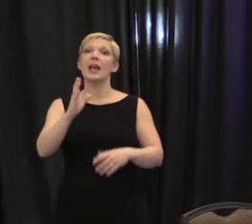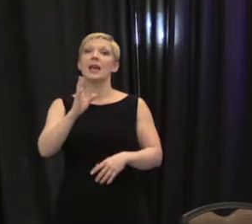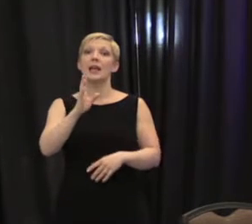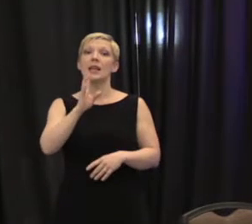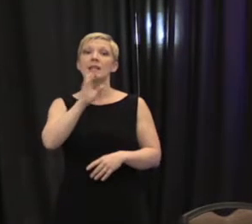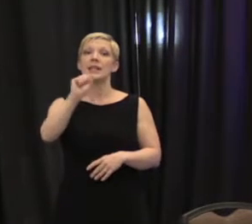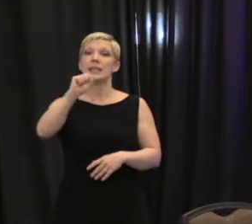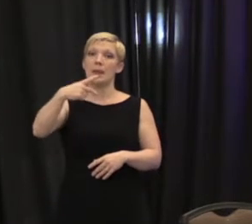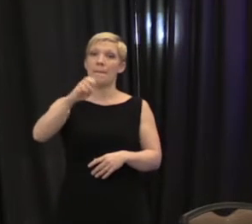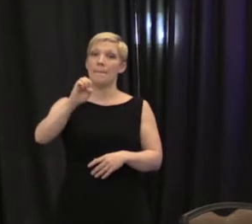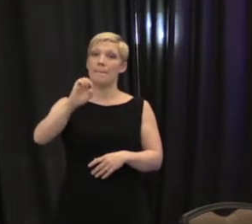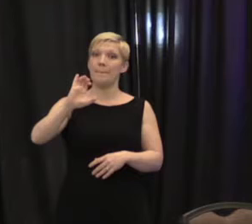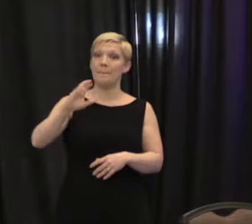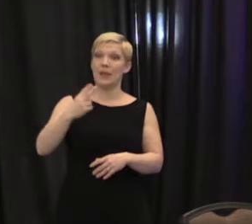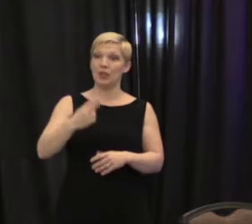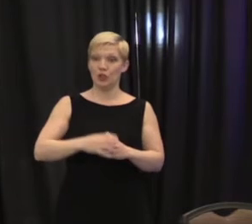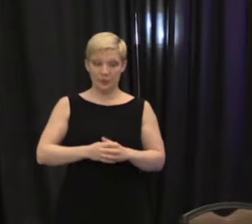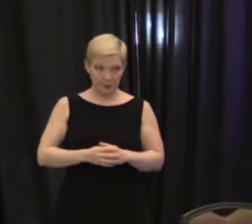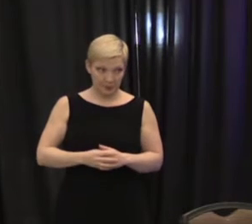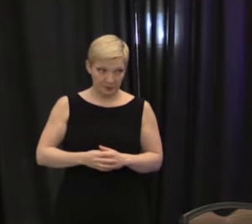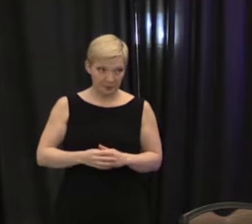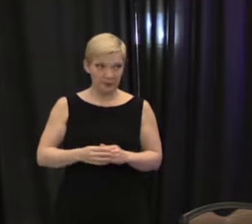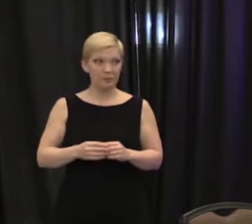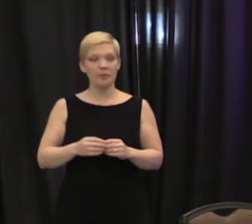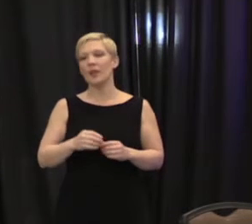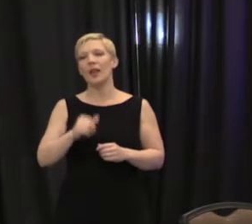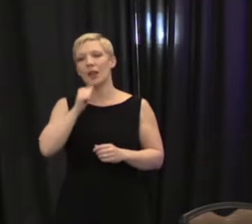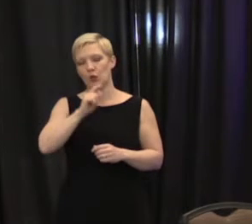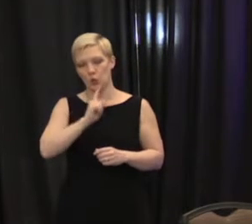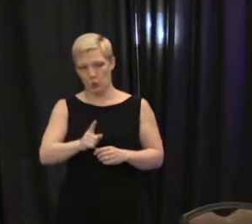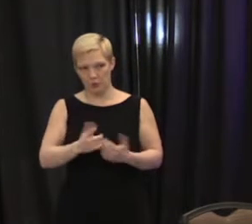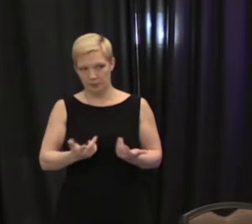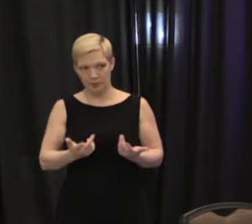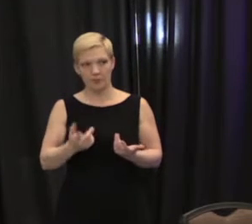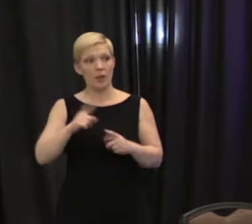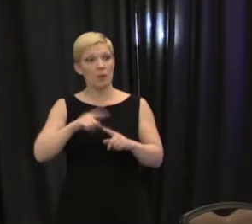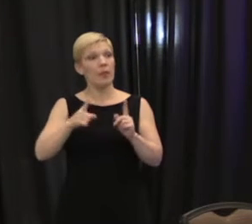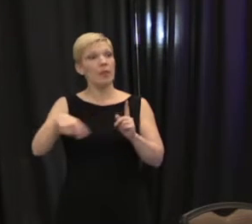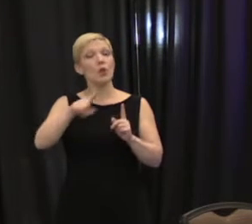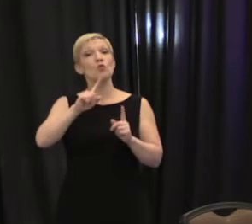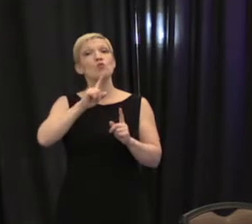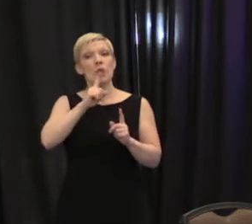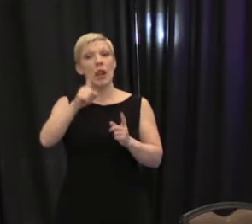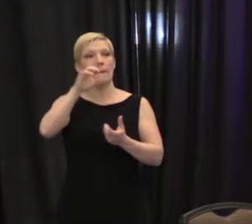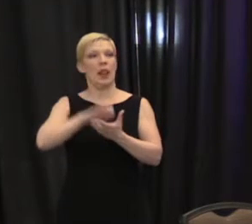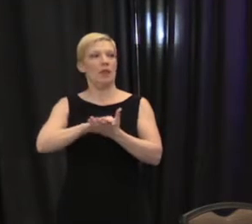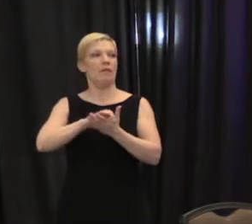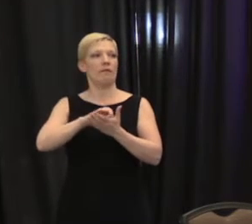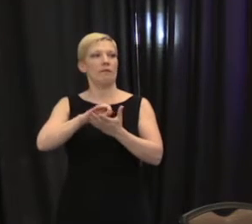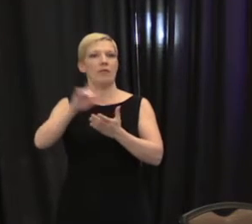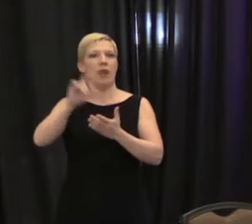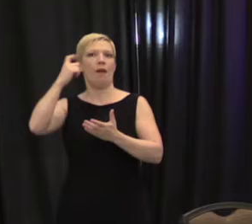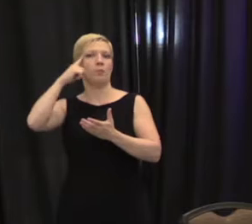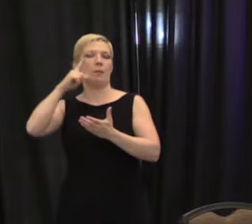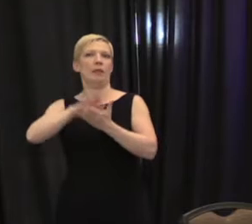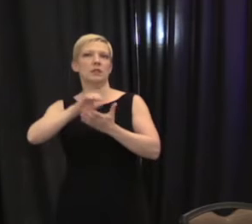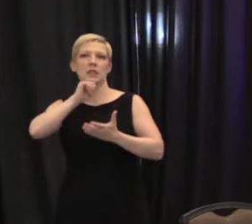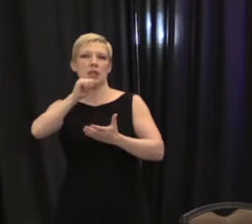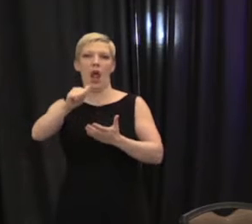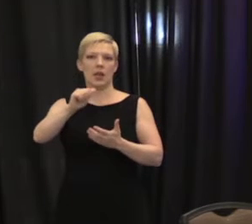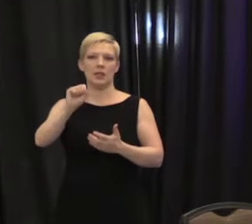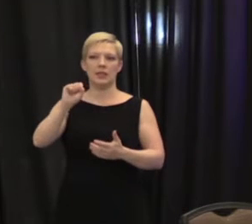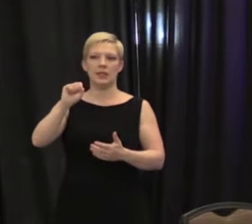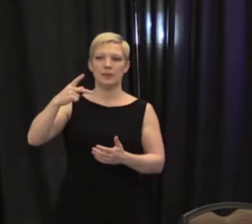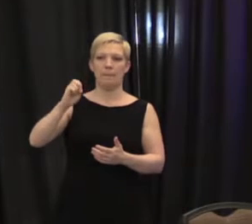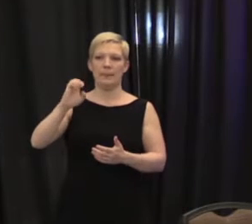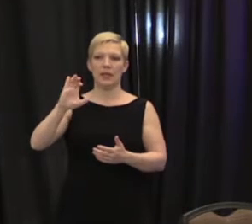Not sure what it is, they didn't tell us, but they really believe it's not speech. Free speech